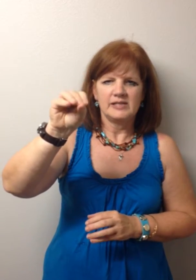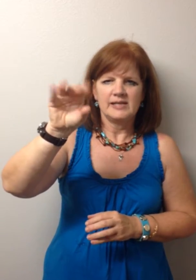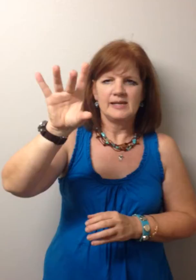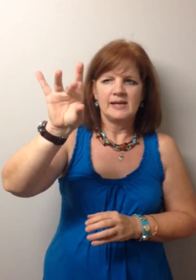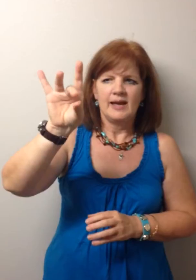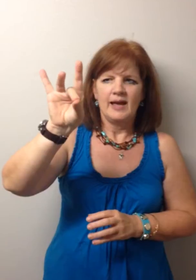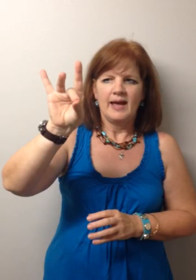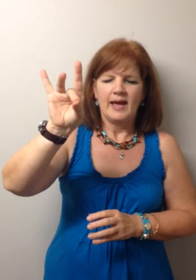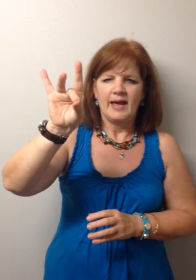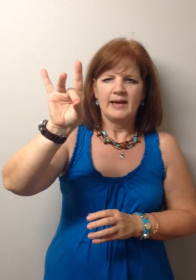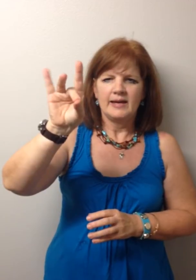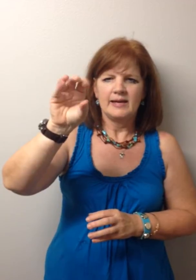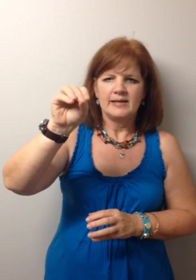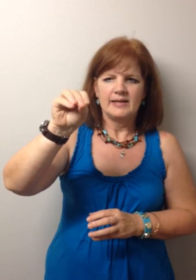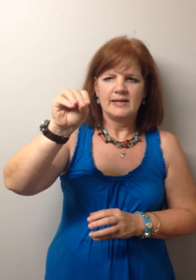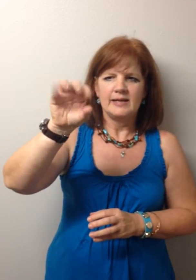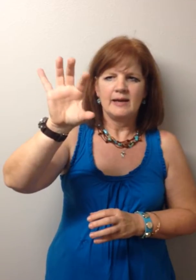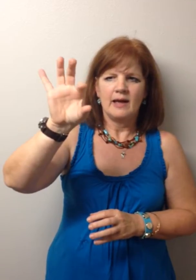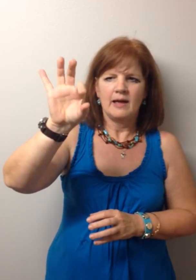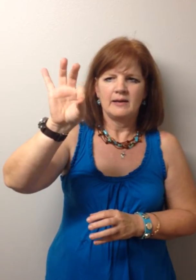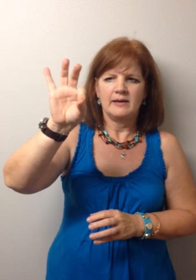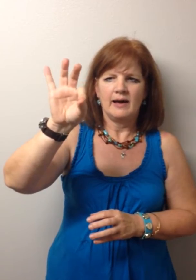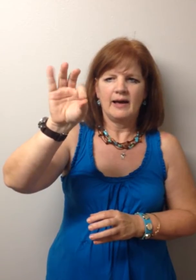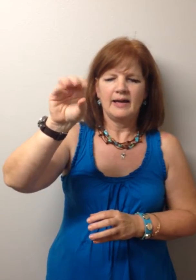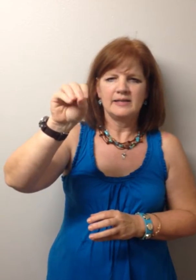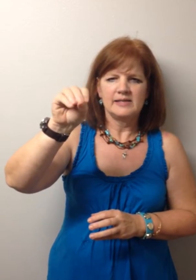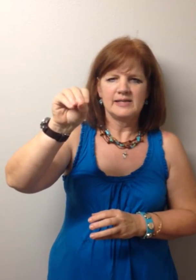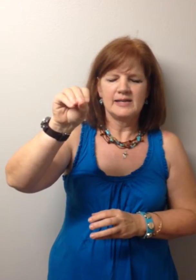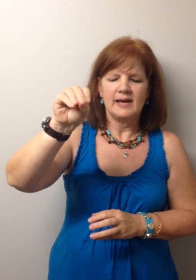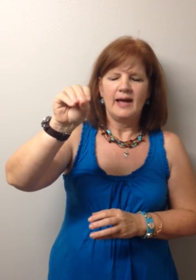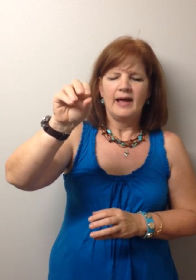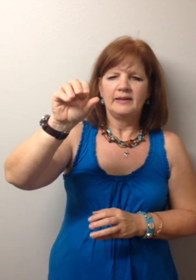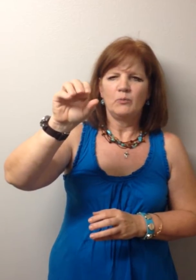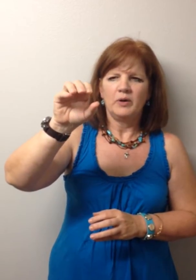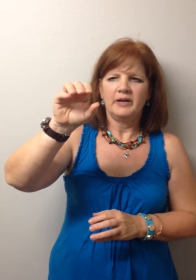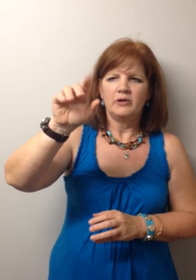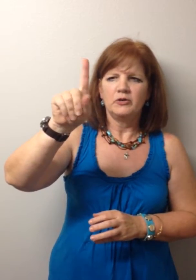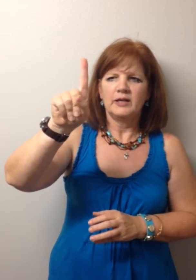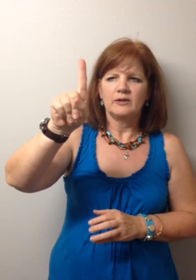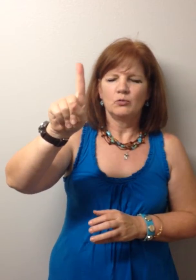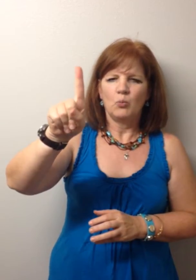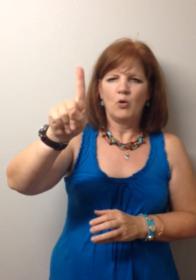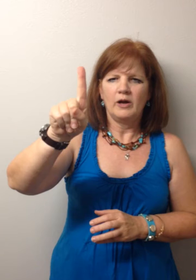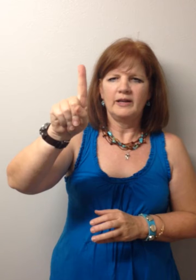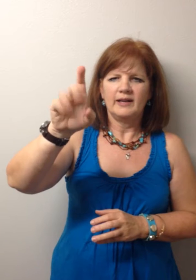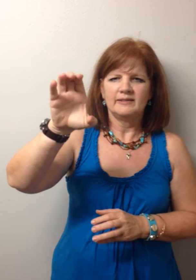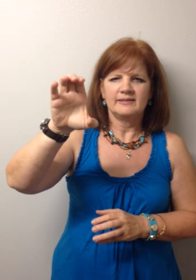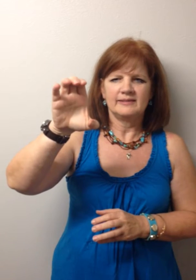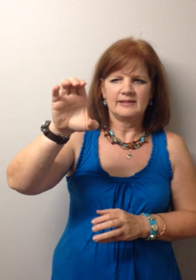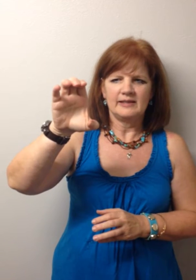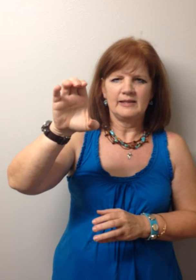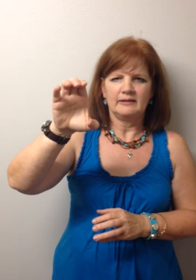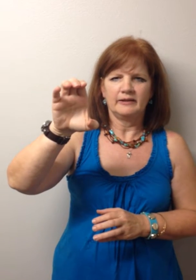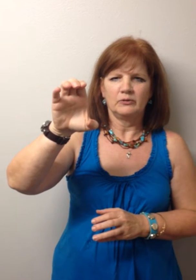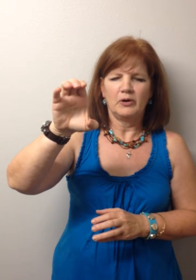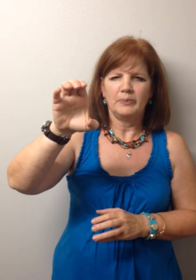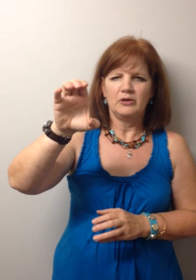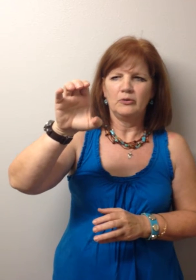70, 80, 90, and then 100 is 1 and C, like the Roman